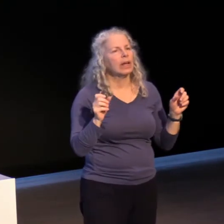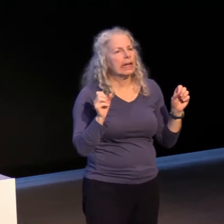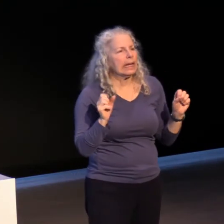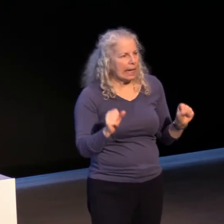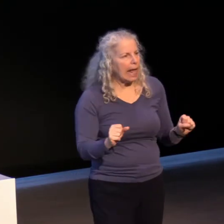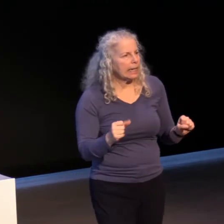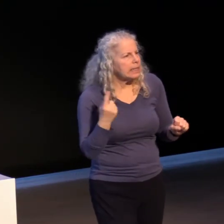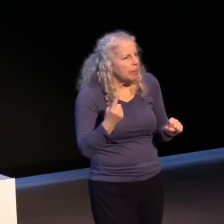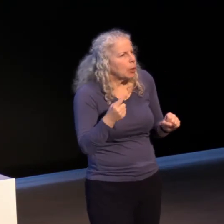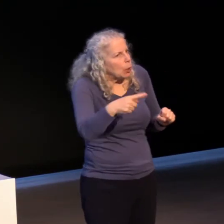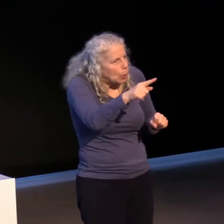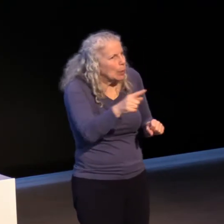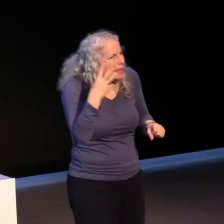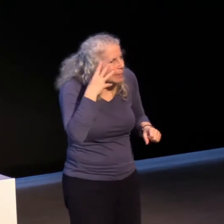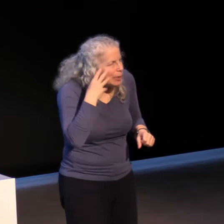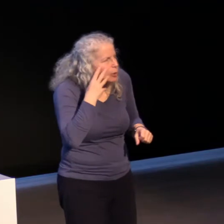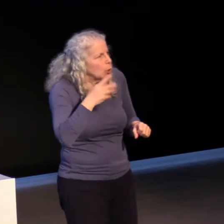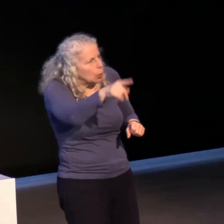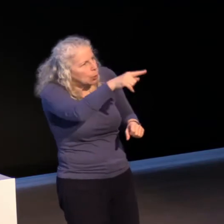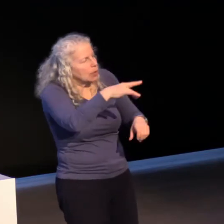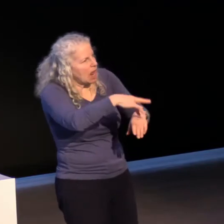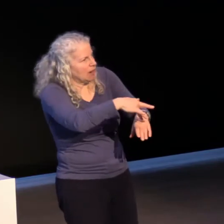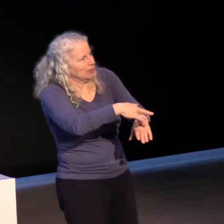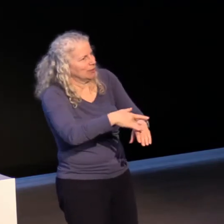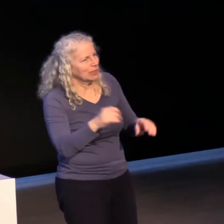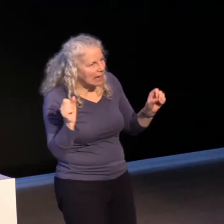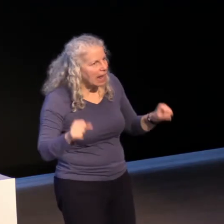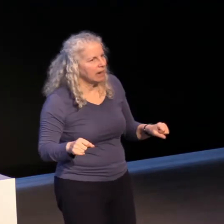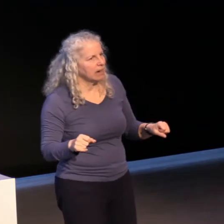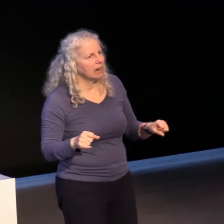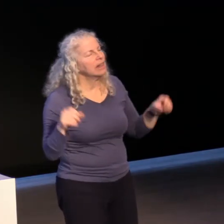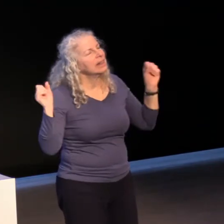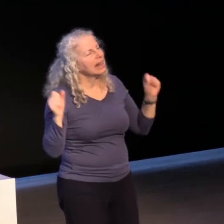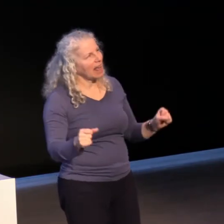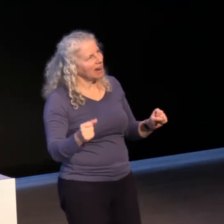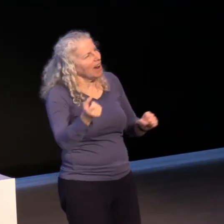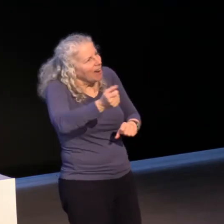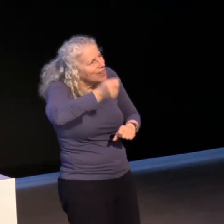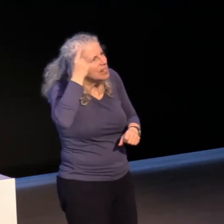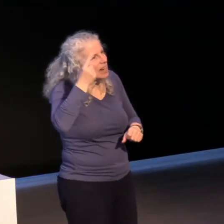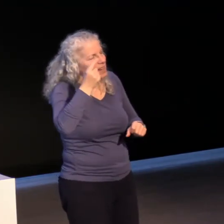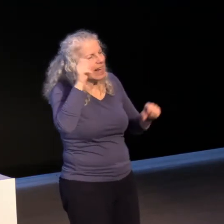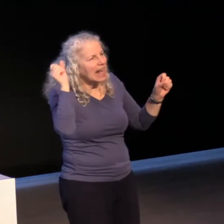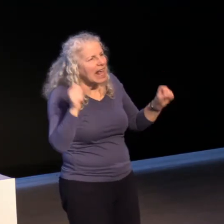tangible things. They are fully comprehensible and obtainable objects,